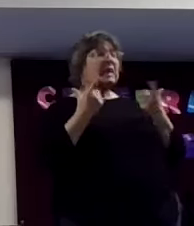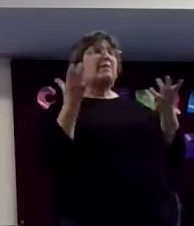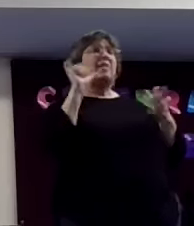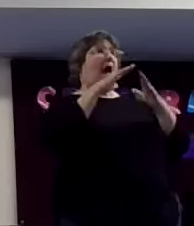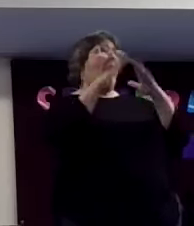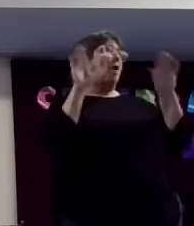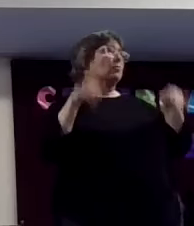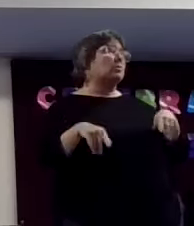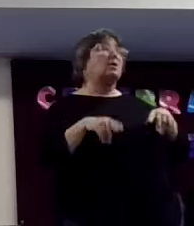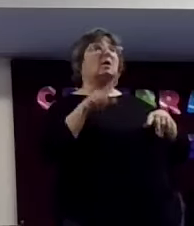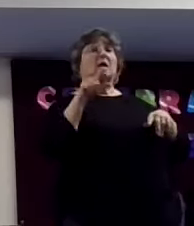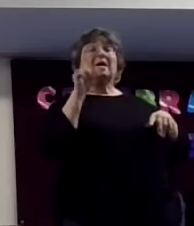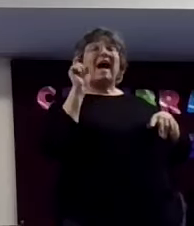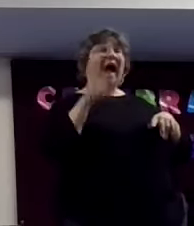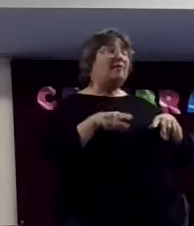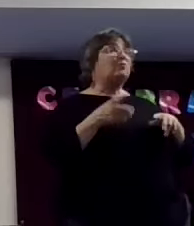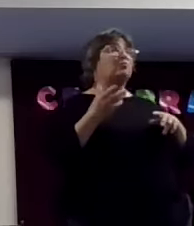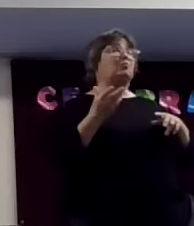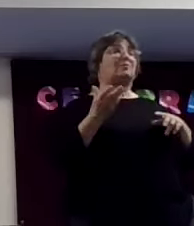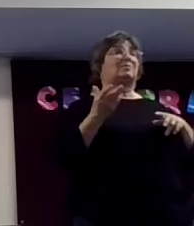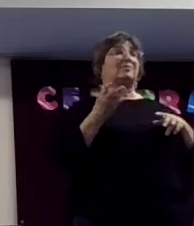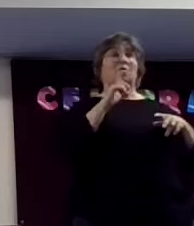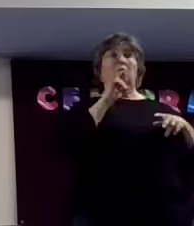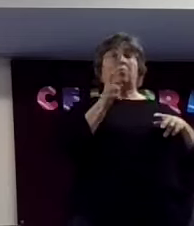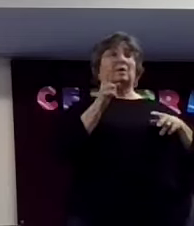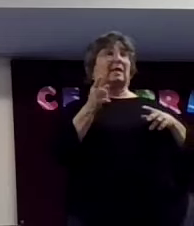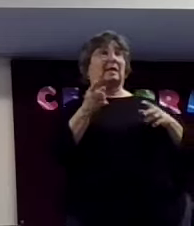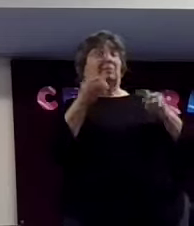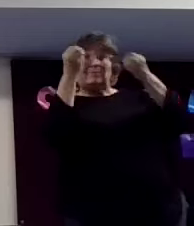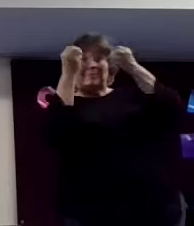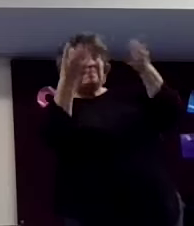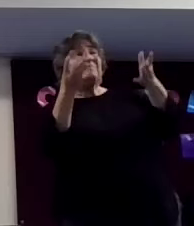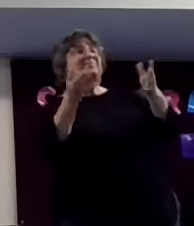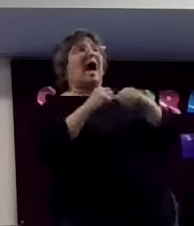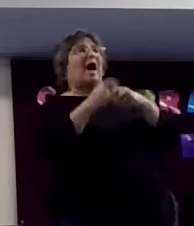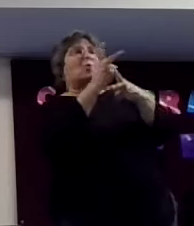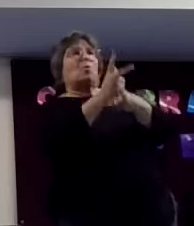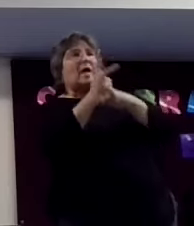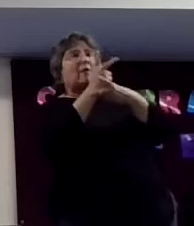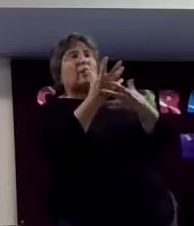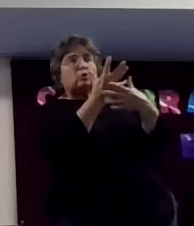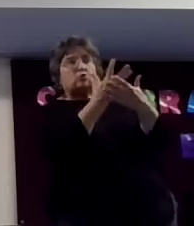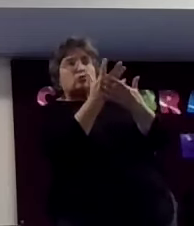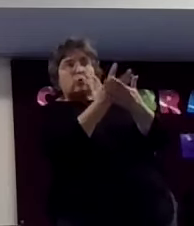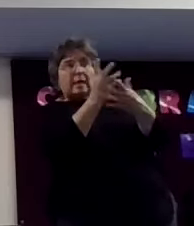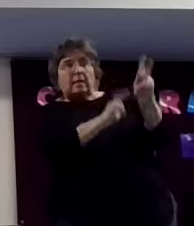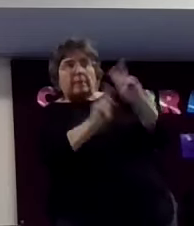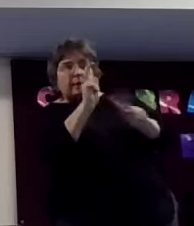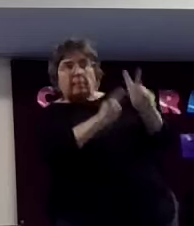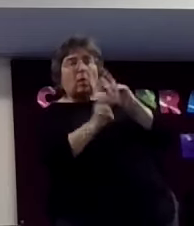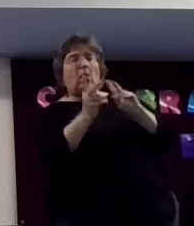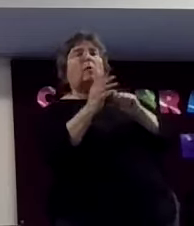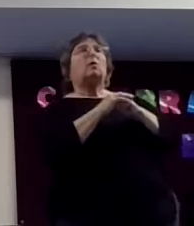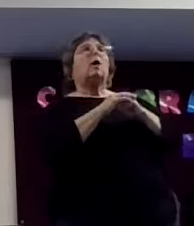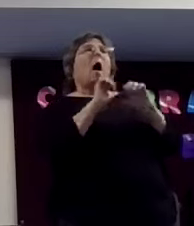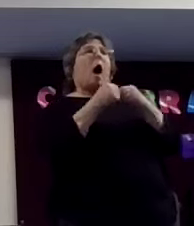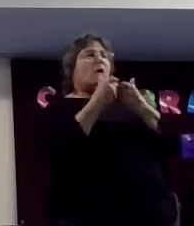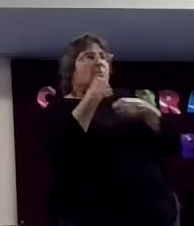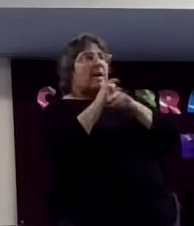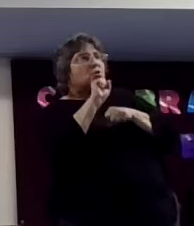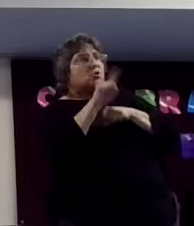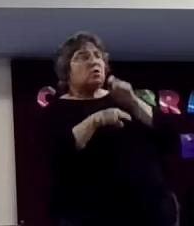live in. But they have to be really brought up to speed on how to carefully screen tenants, how